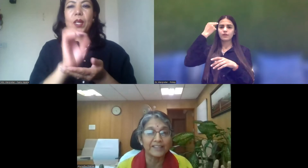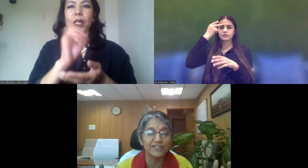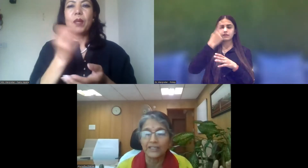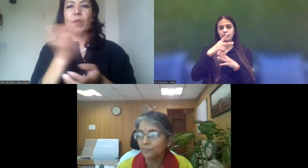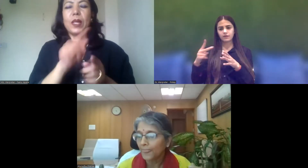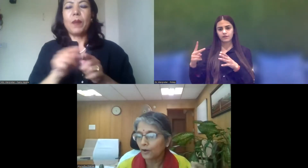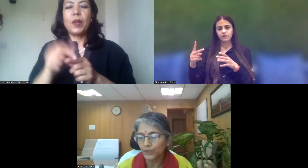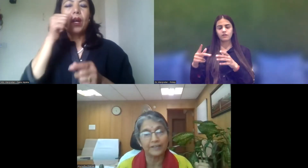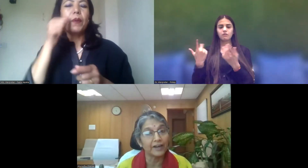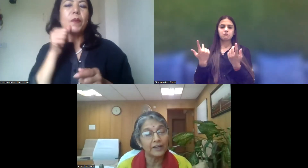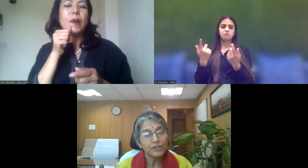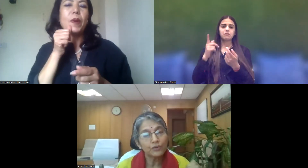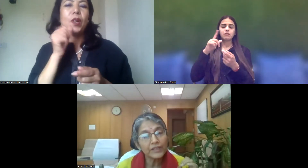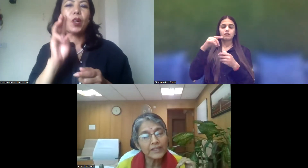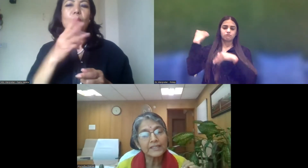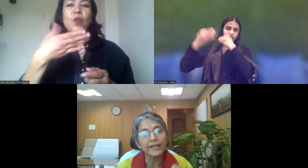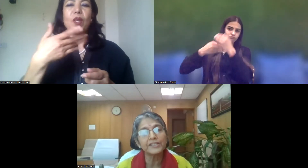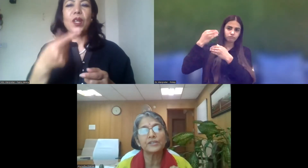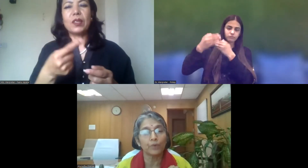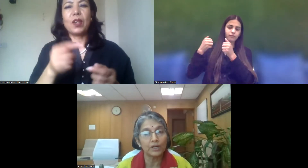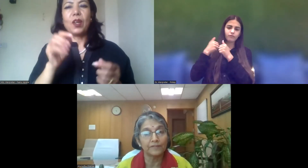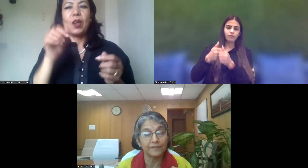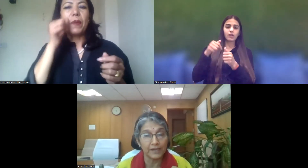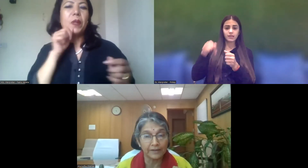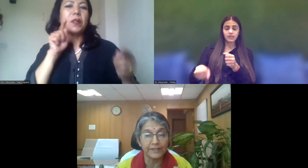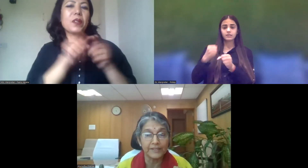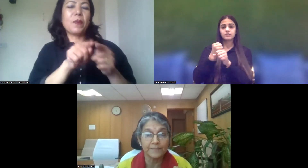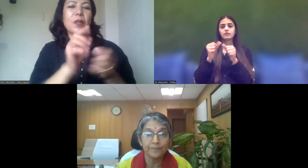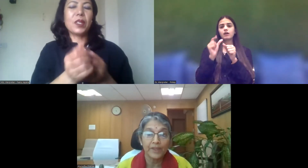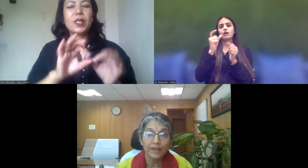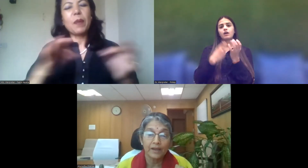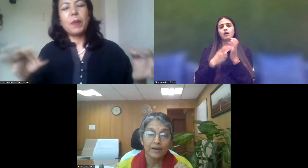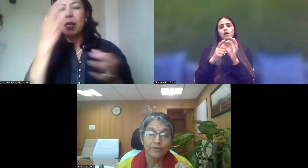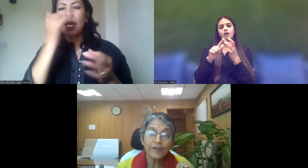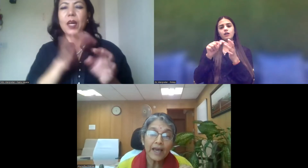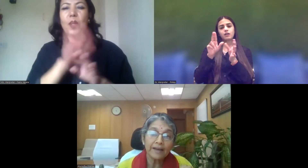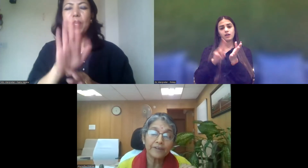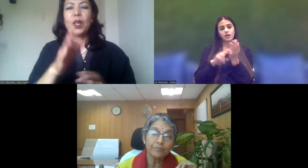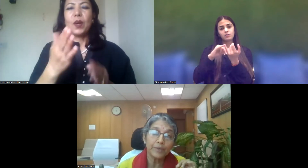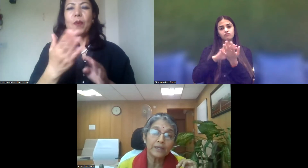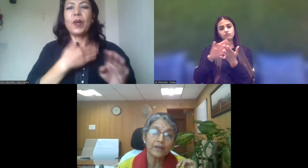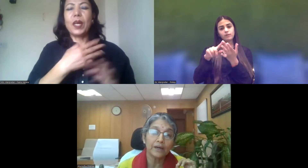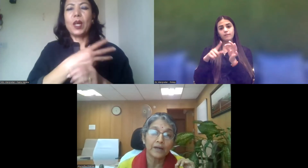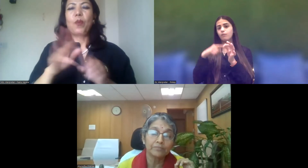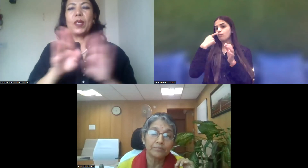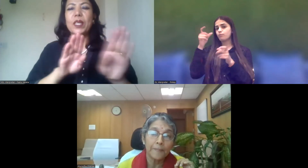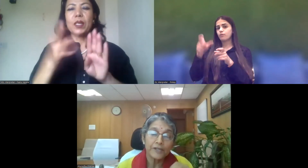post-colonial legacy or whatever. So with this guardianship model of governance, we have